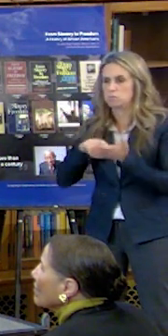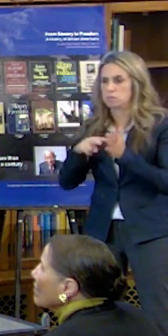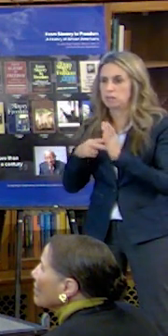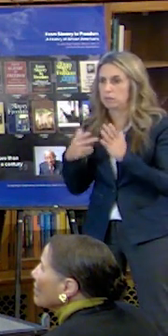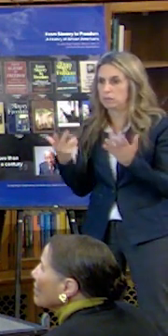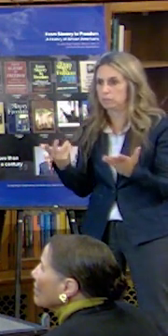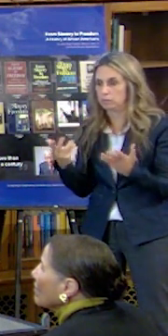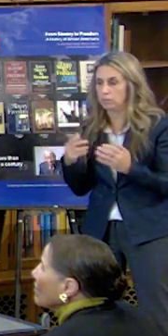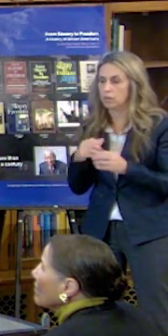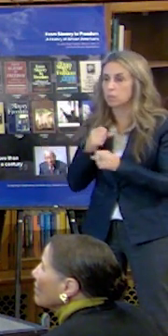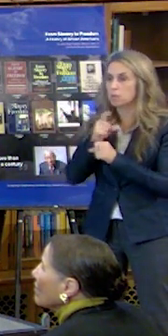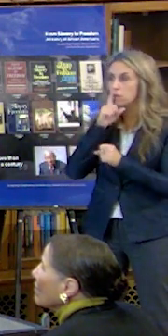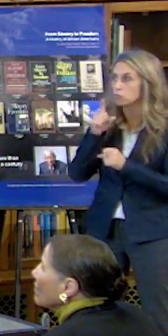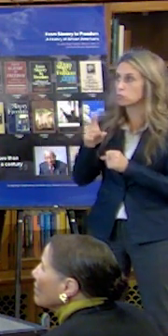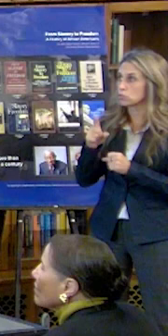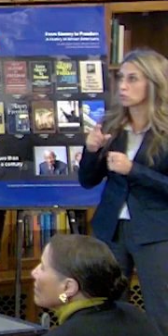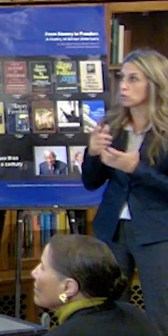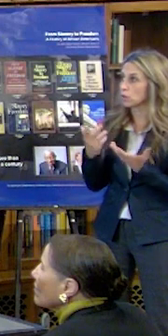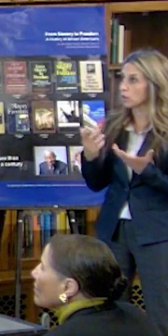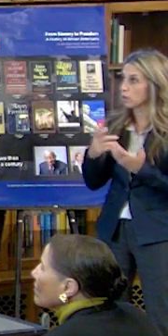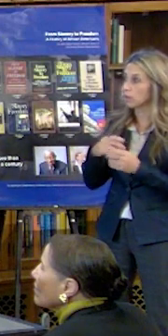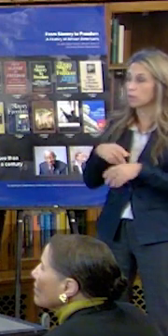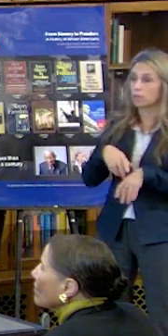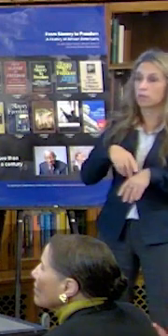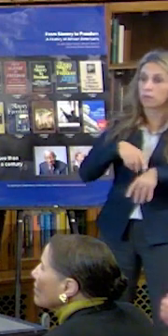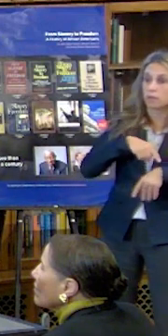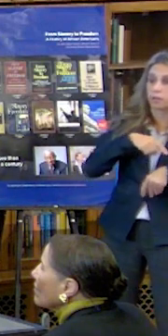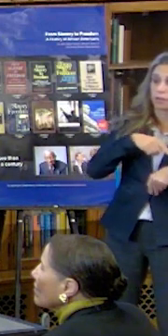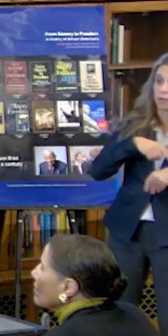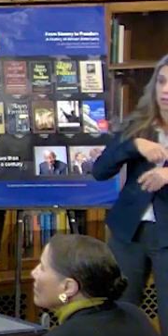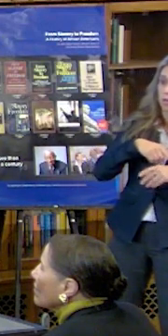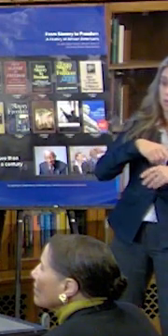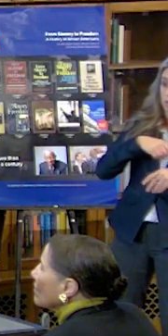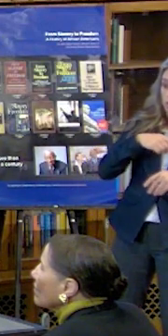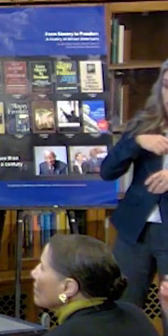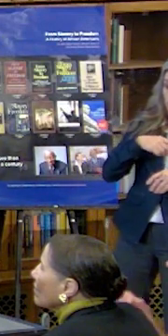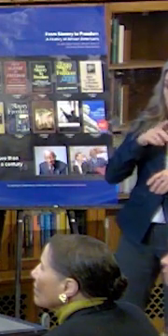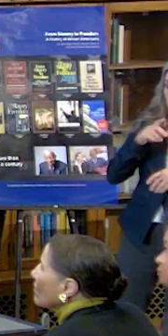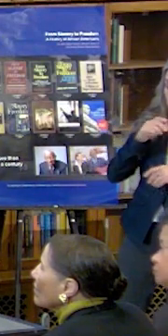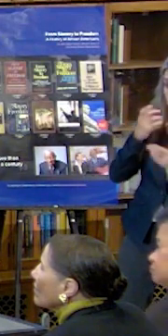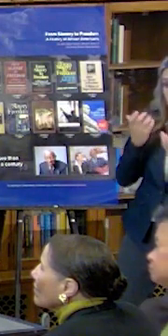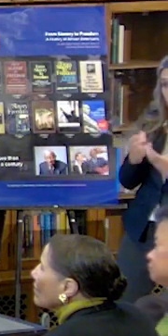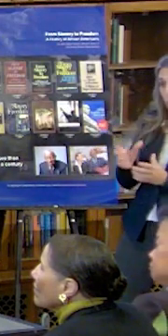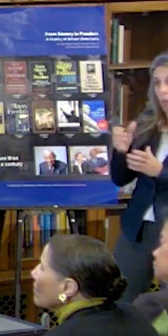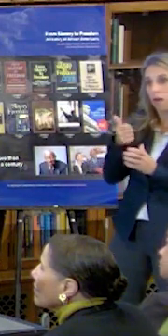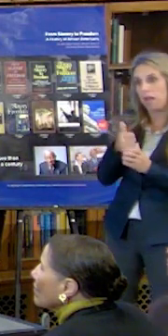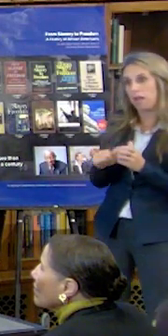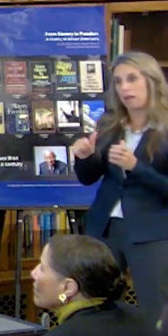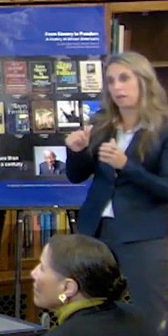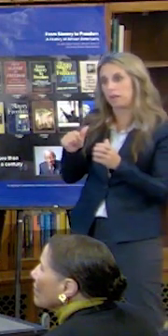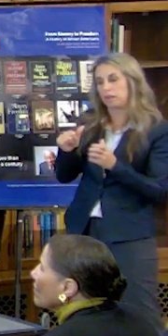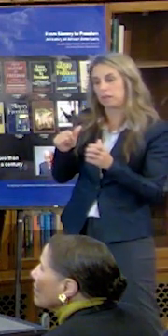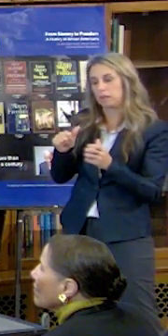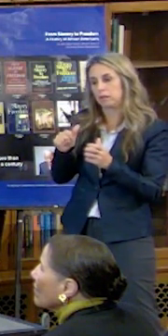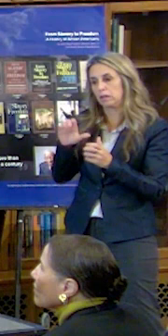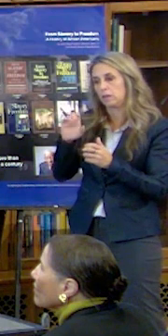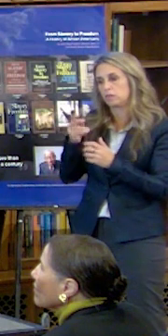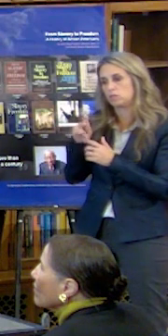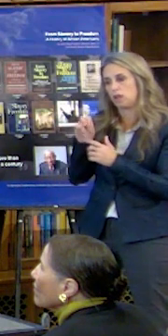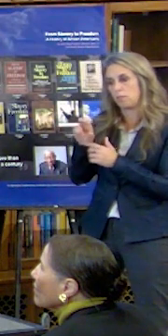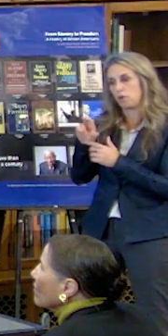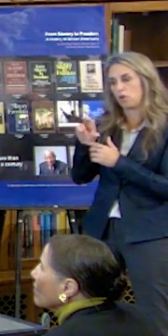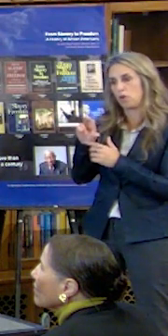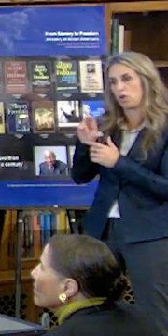sure that Black Wall Street and Durham's black history is again not some Chamber of Commerce thing that's told in the